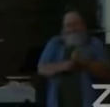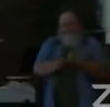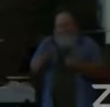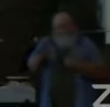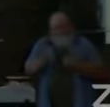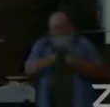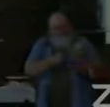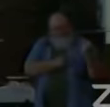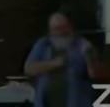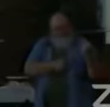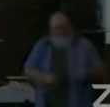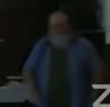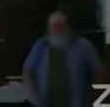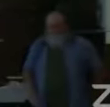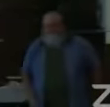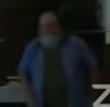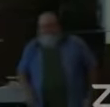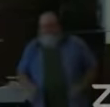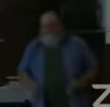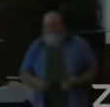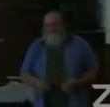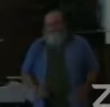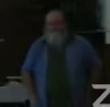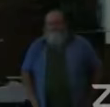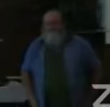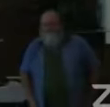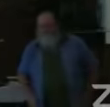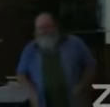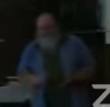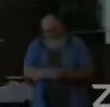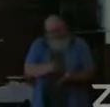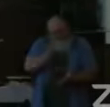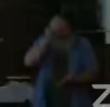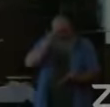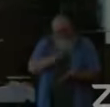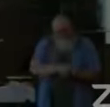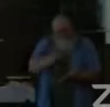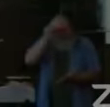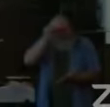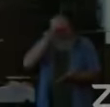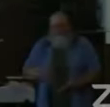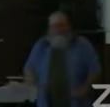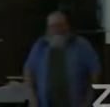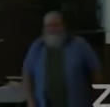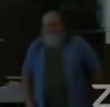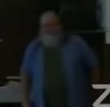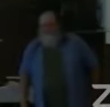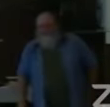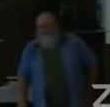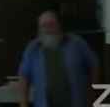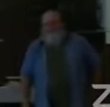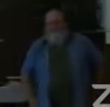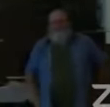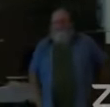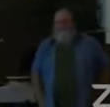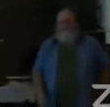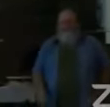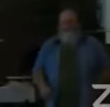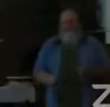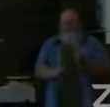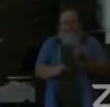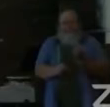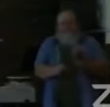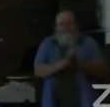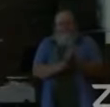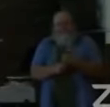You can handle more stuff. You can accomplish more things. Perseverance produces character. What is